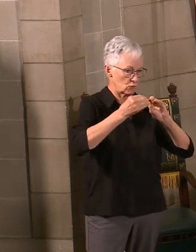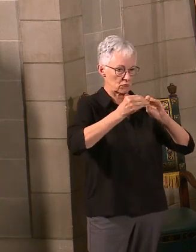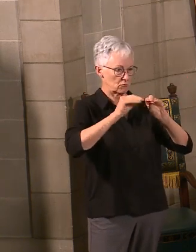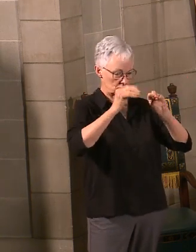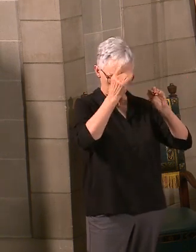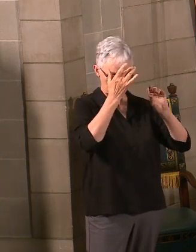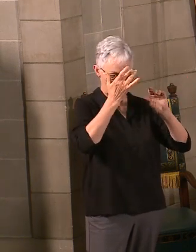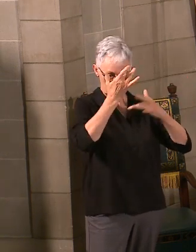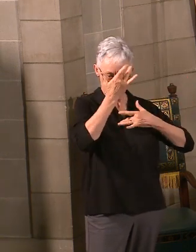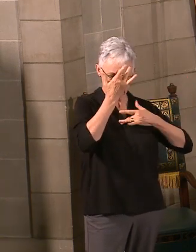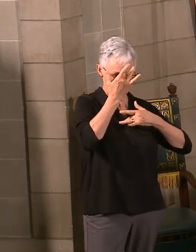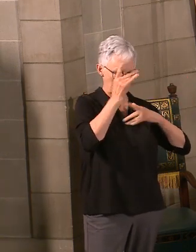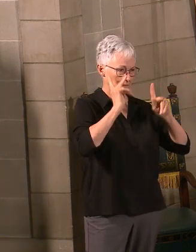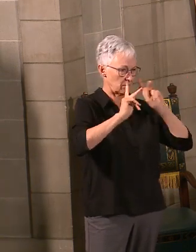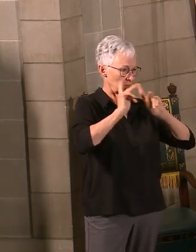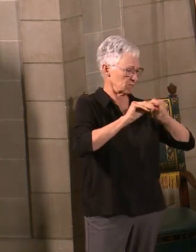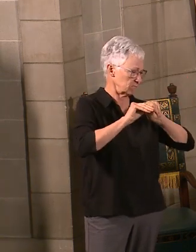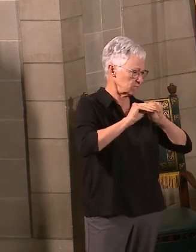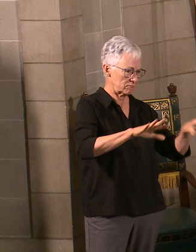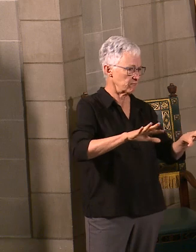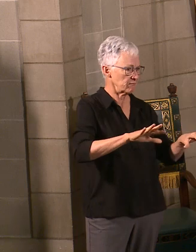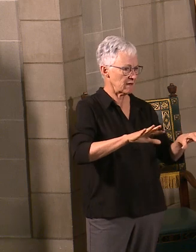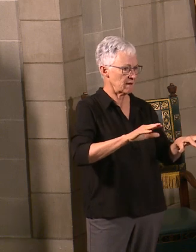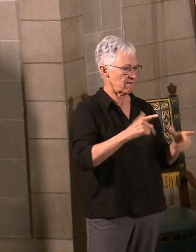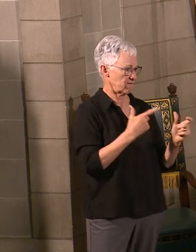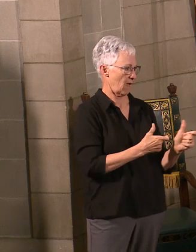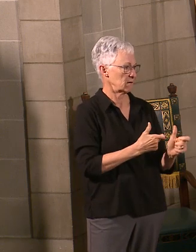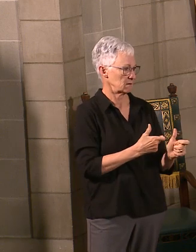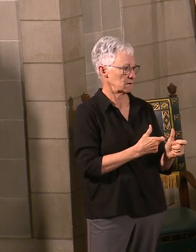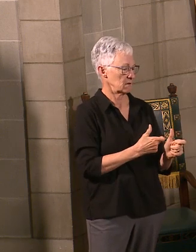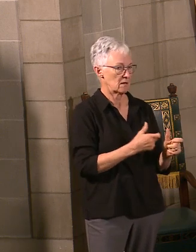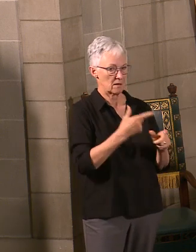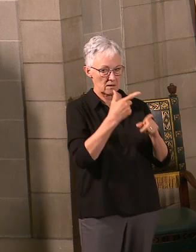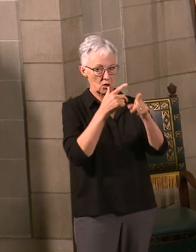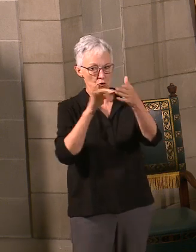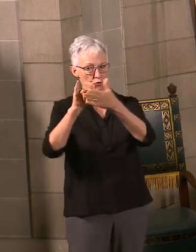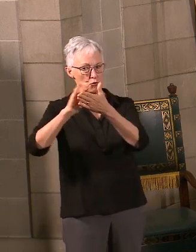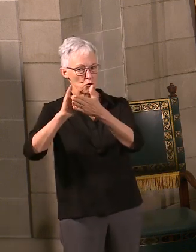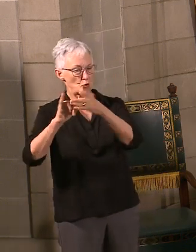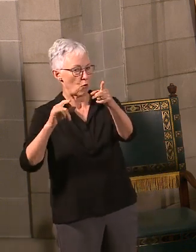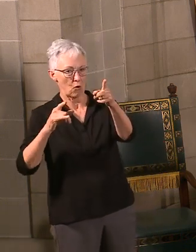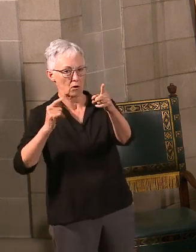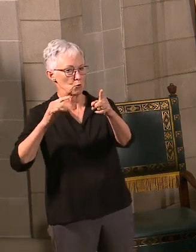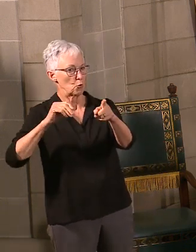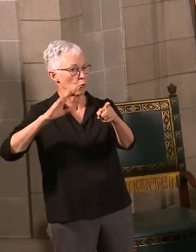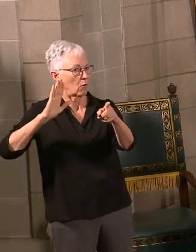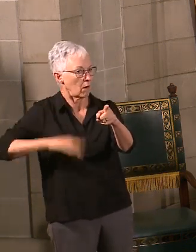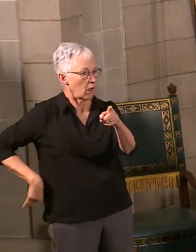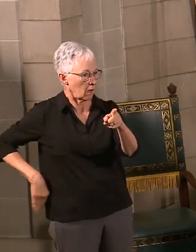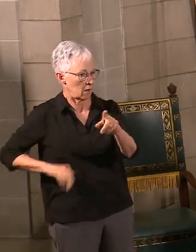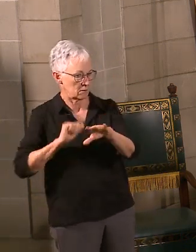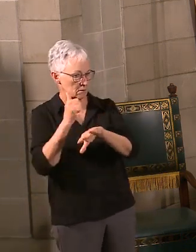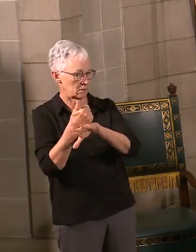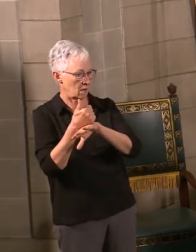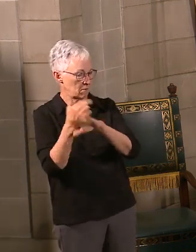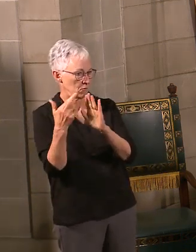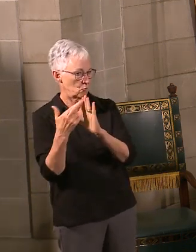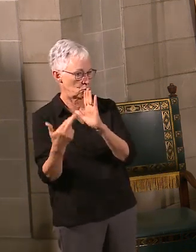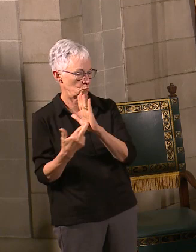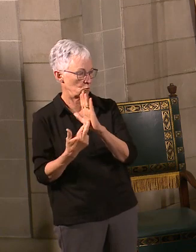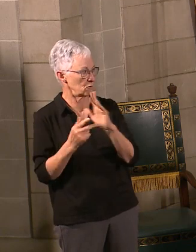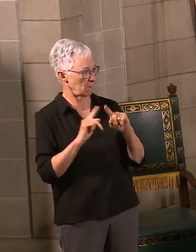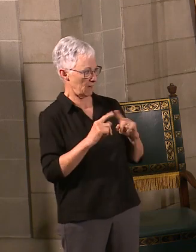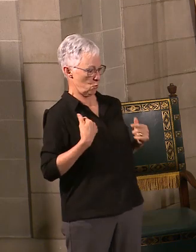interventions early enough. We here in Nebraska were able to take those interventions early enough and did not see the same sort of impact as states like New